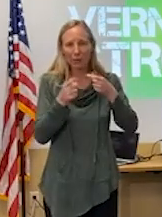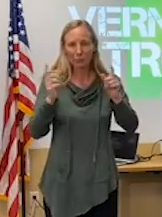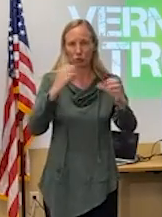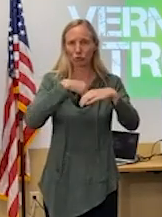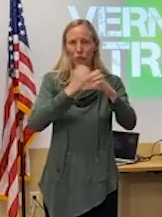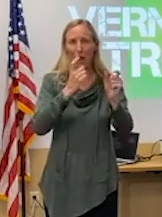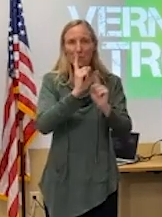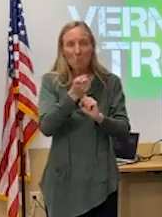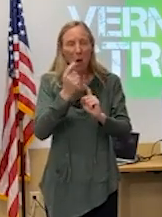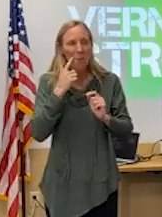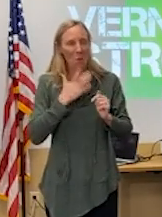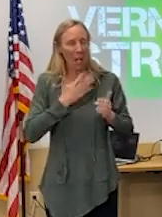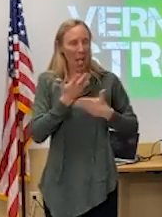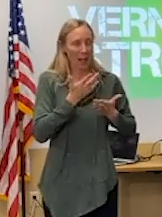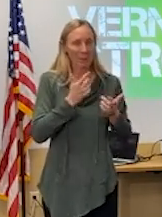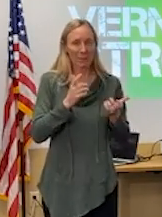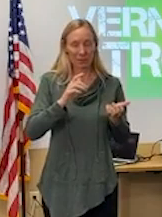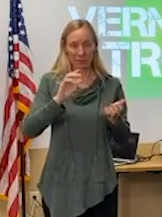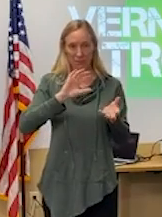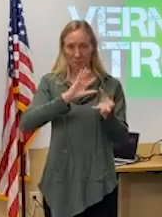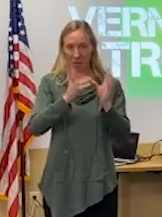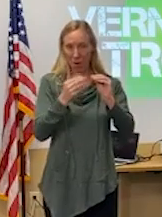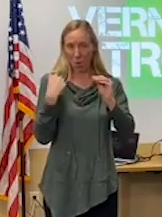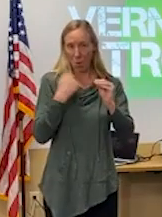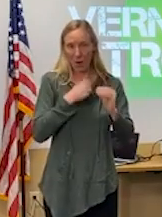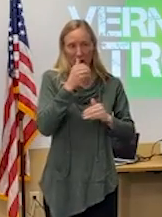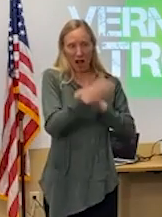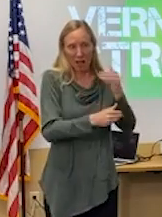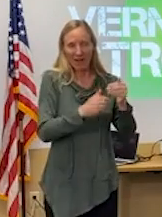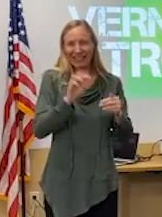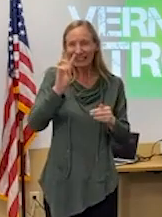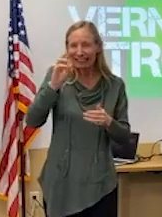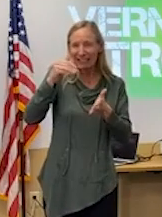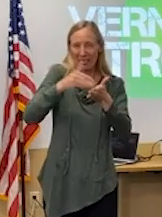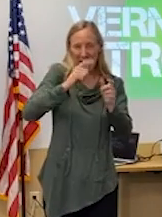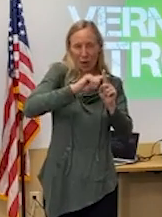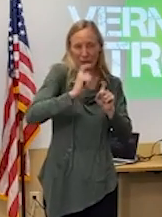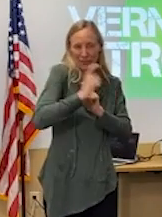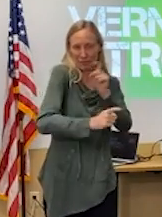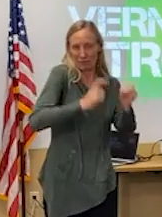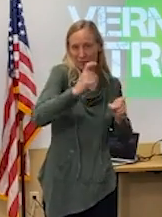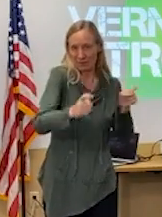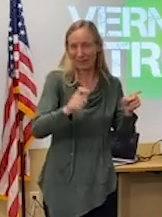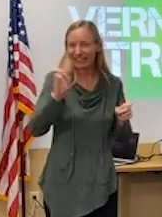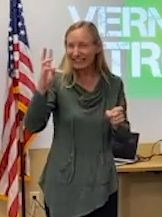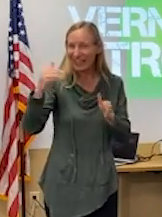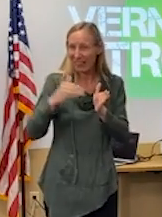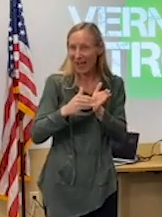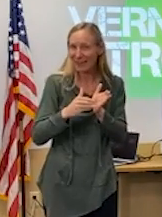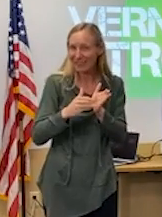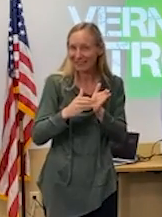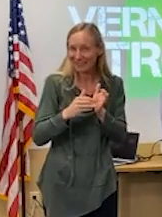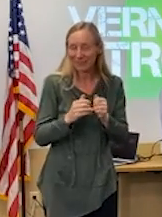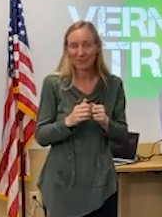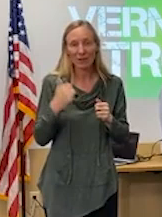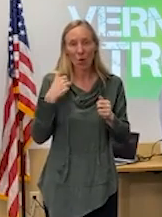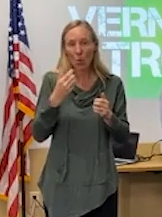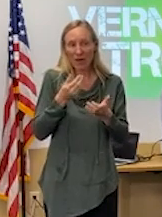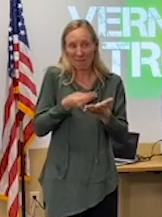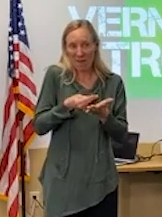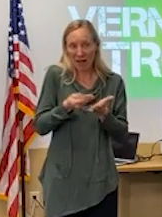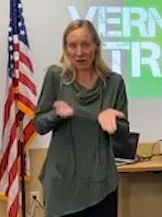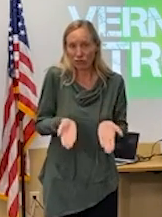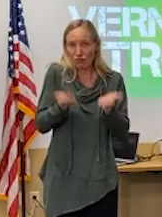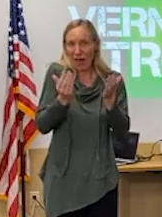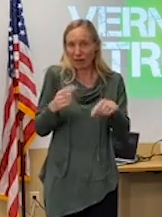date, we've processed more than 6,000 individual gifts to the Flood Relief and Response Fund. We've raised $6.1